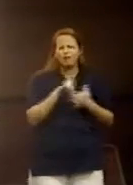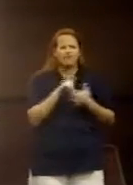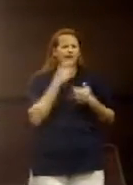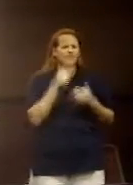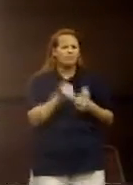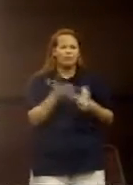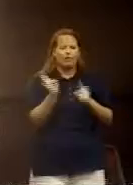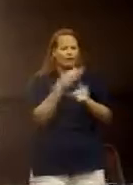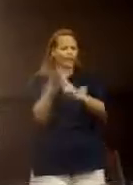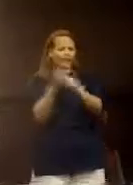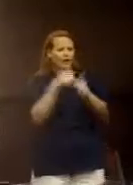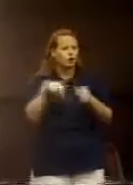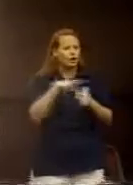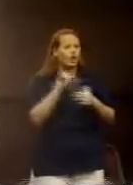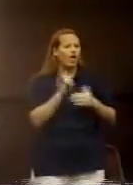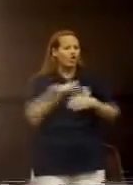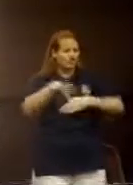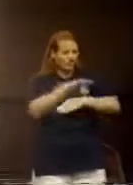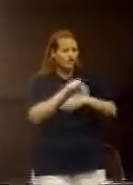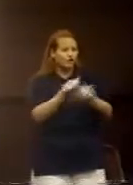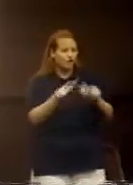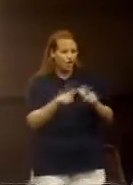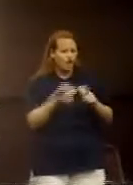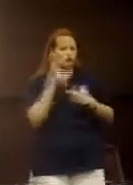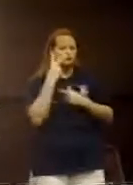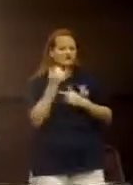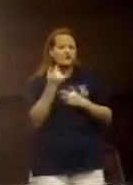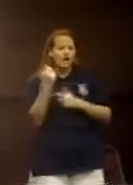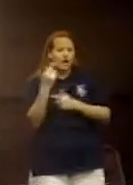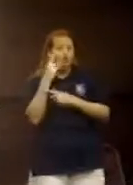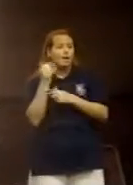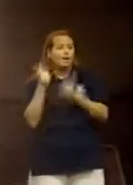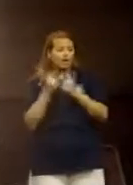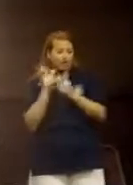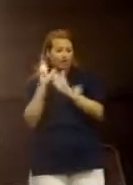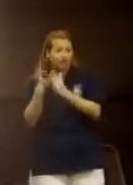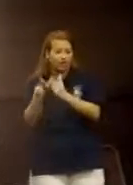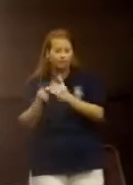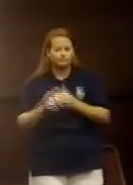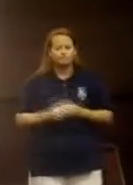really batted around the field a lot, and you'll see that come up a little later.